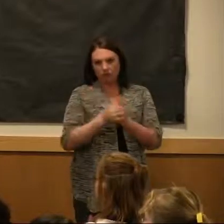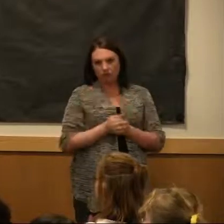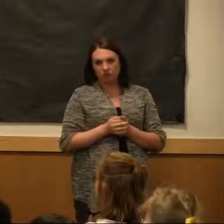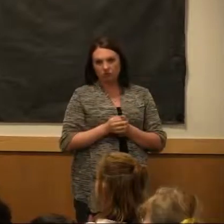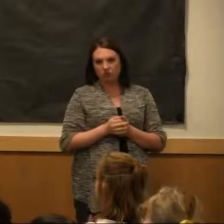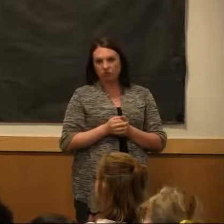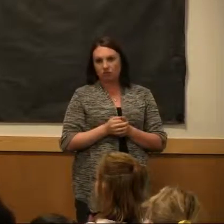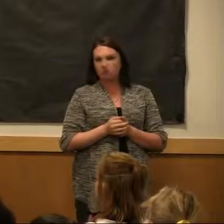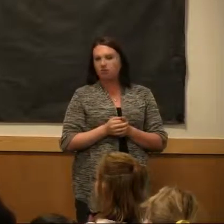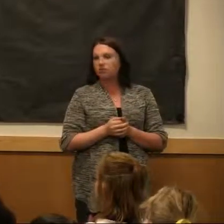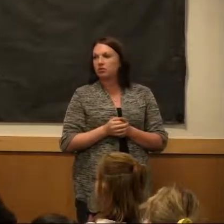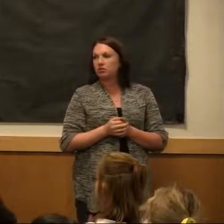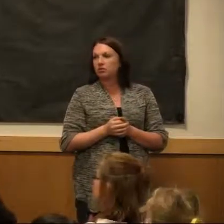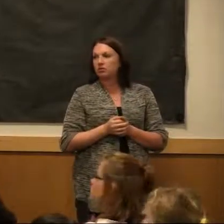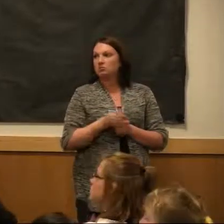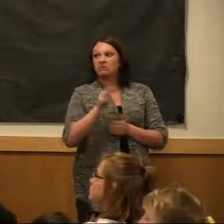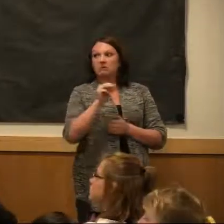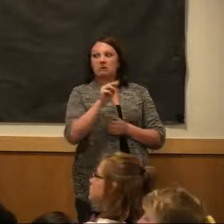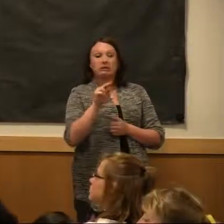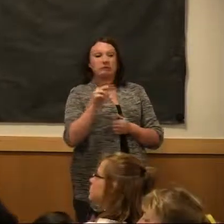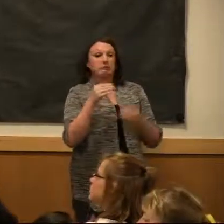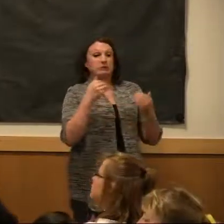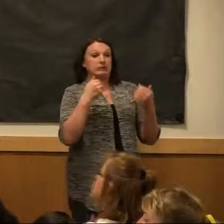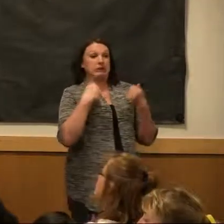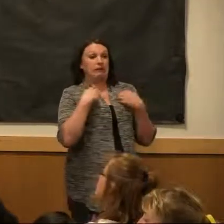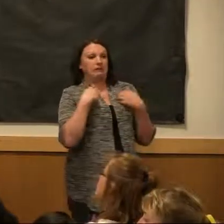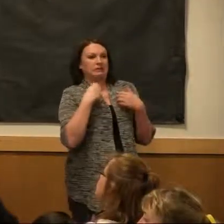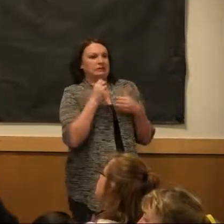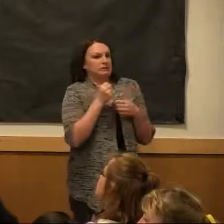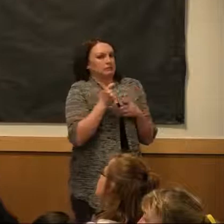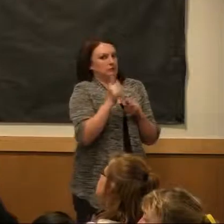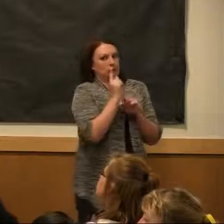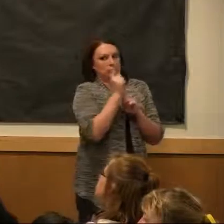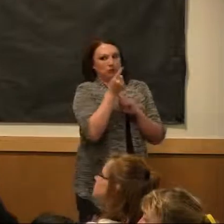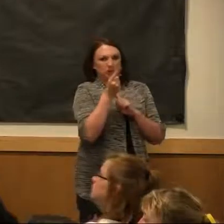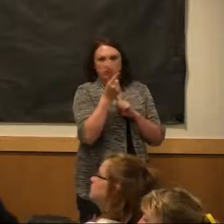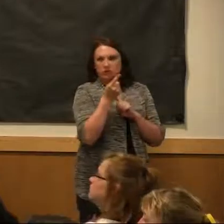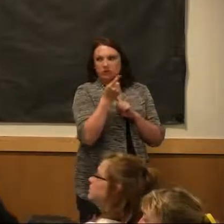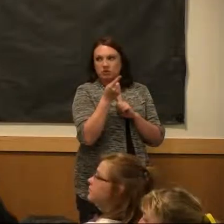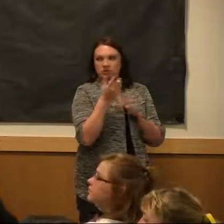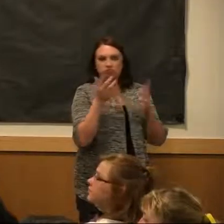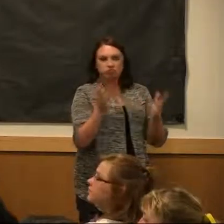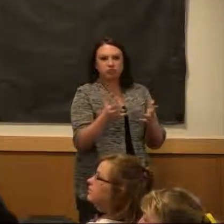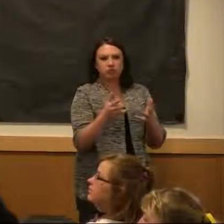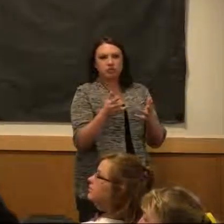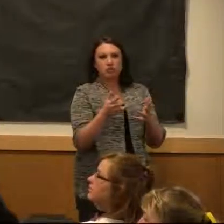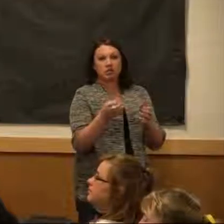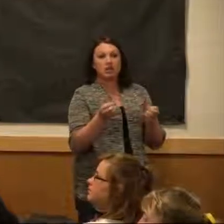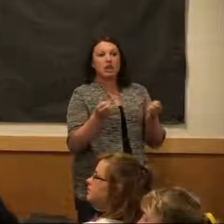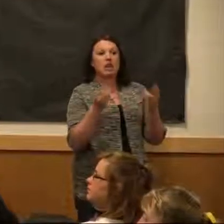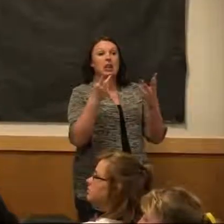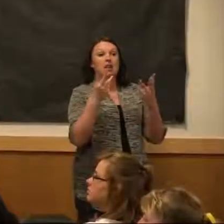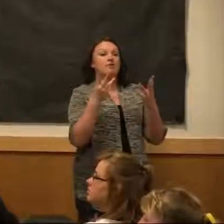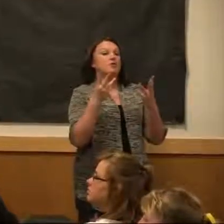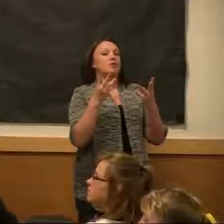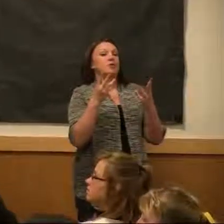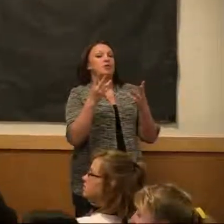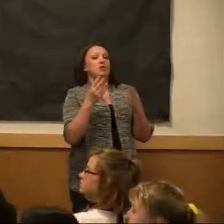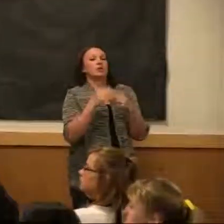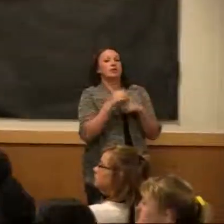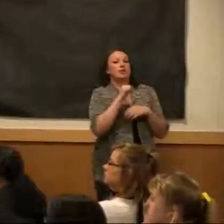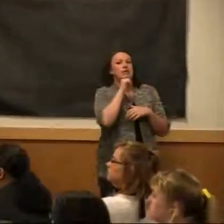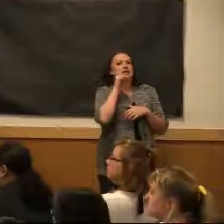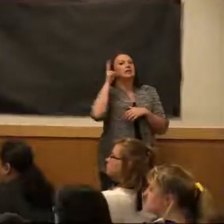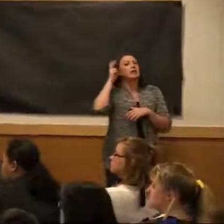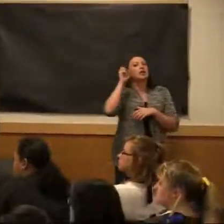offers. We have just a few more minutes left, and there's a bunch of you that weren't able to